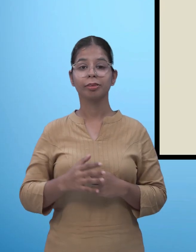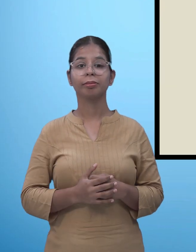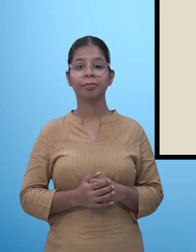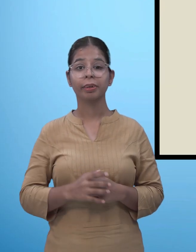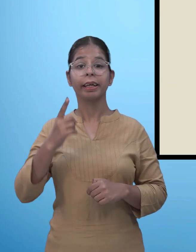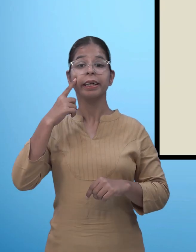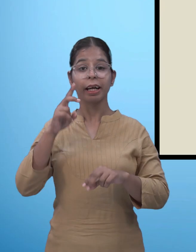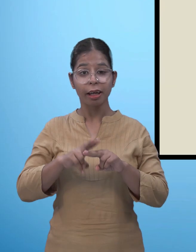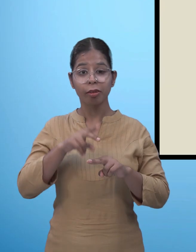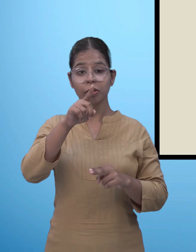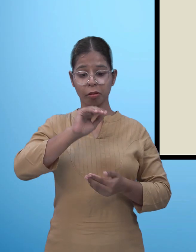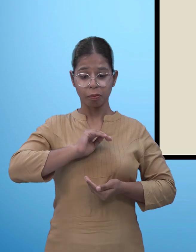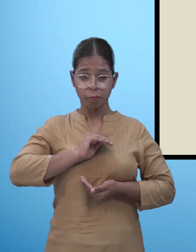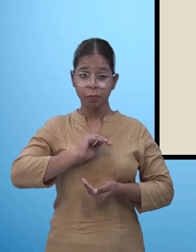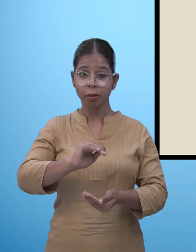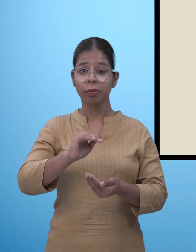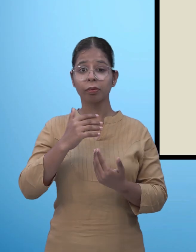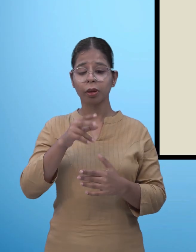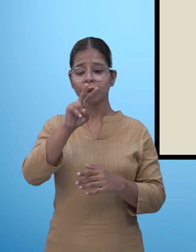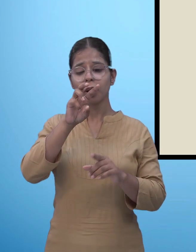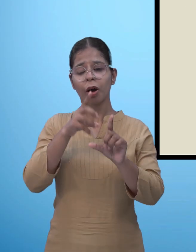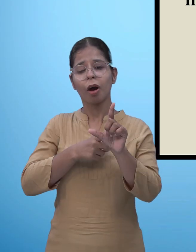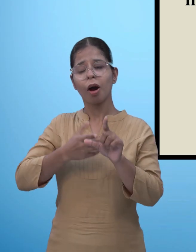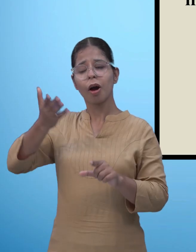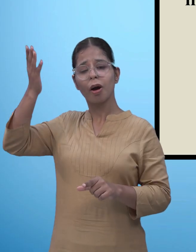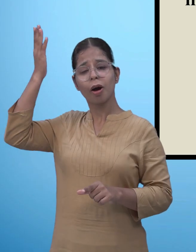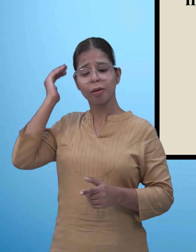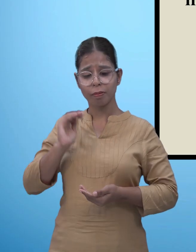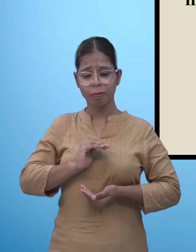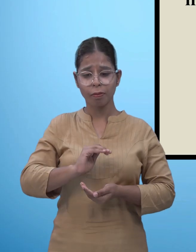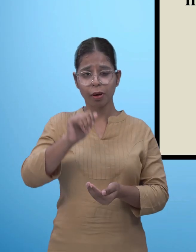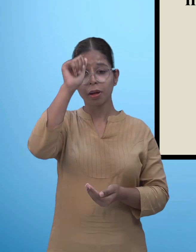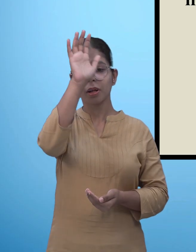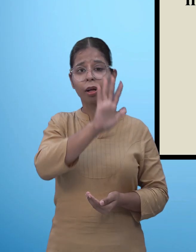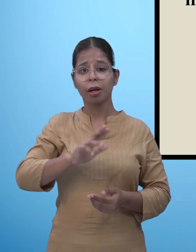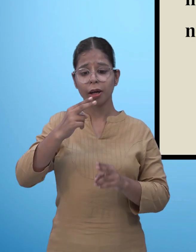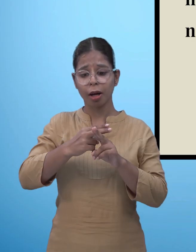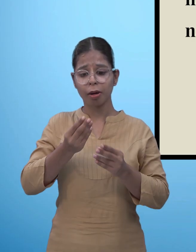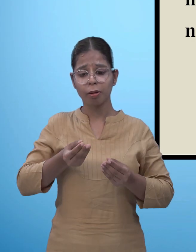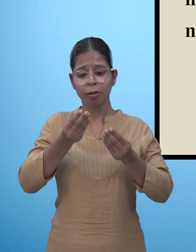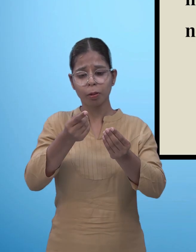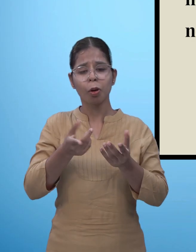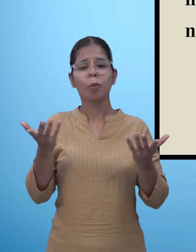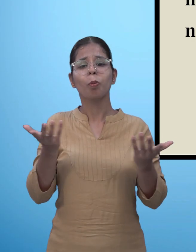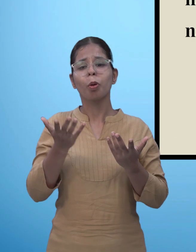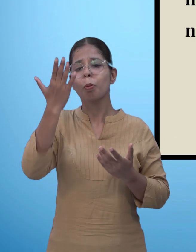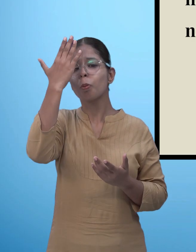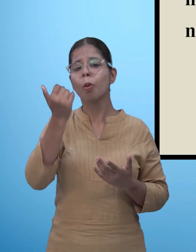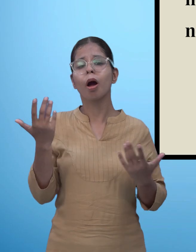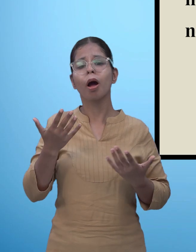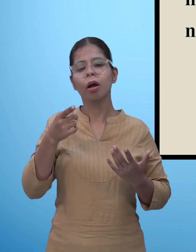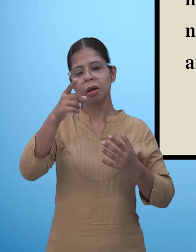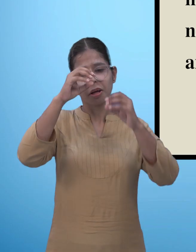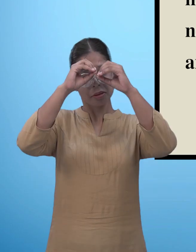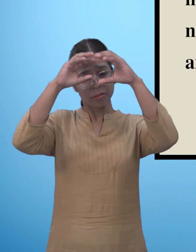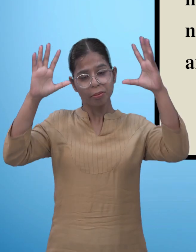3. If you were born some 2000 years ago and had the chance to name our country, what name or names might you have